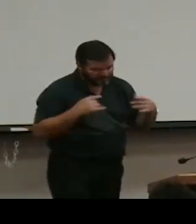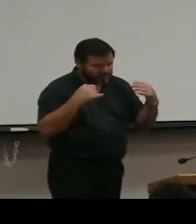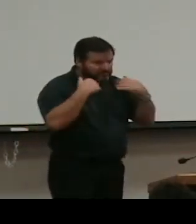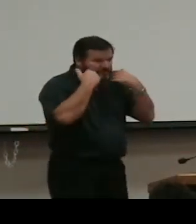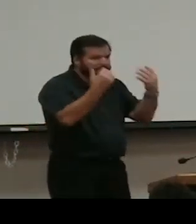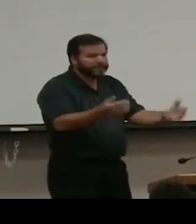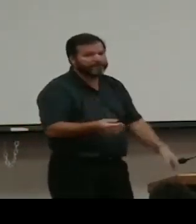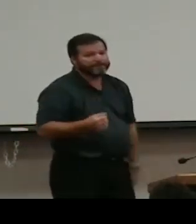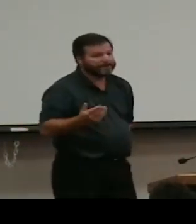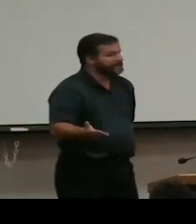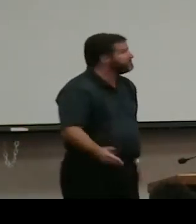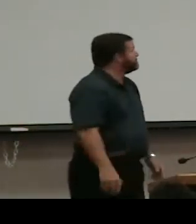Very depressed.